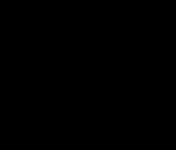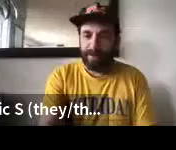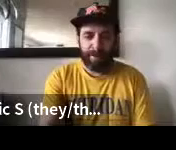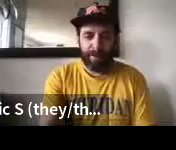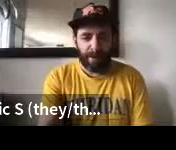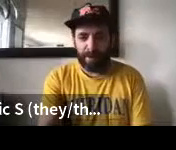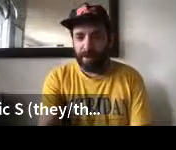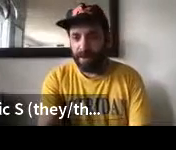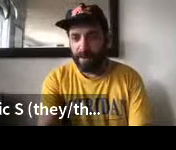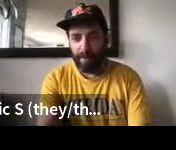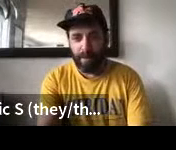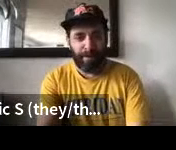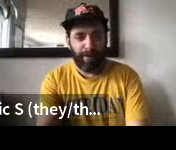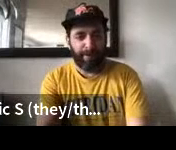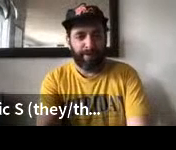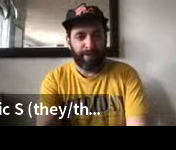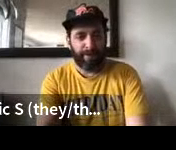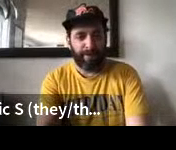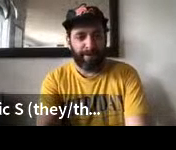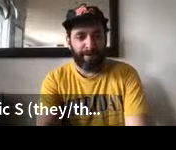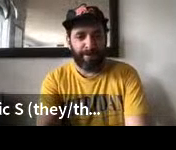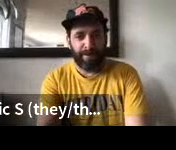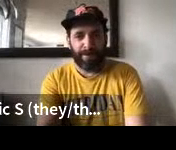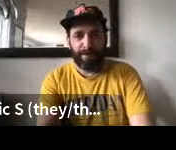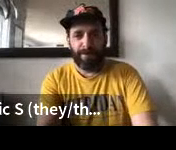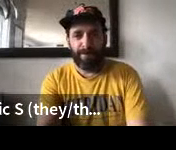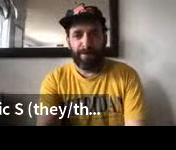Dr. Abdullah, good to see everyone.